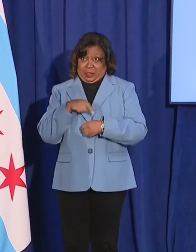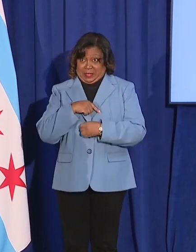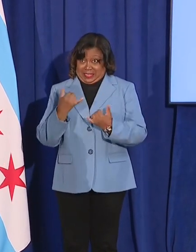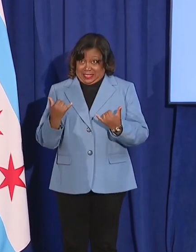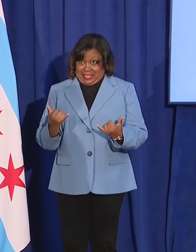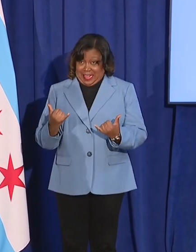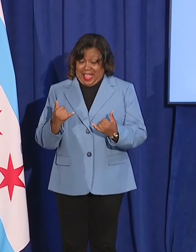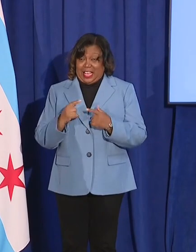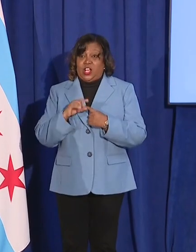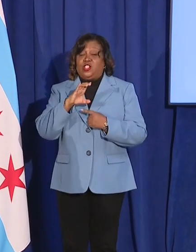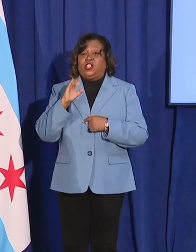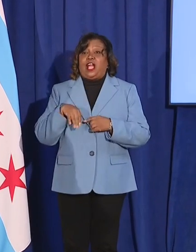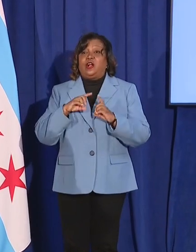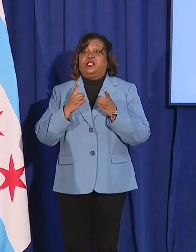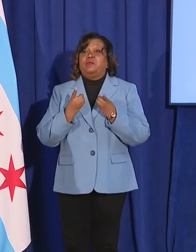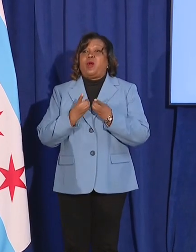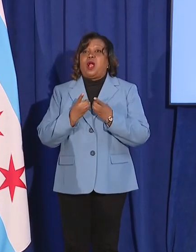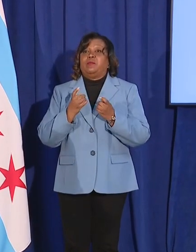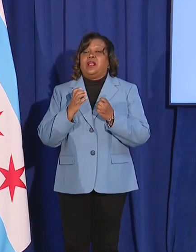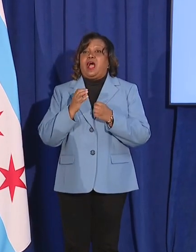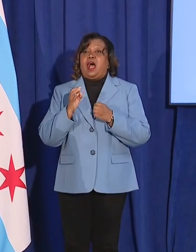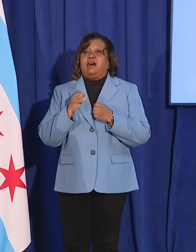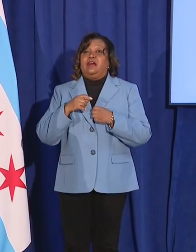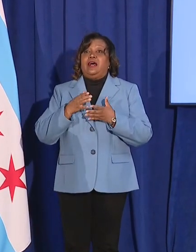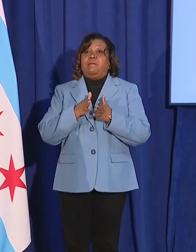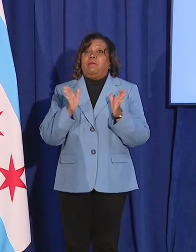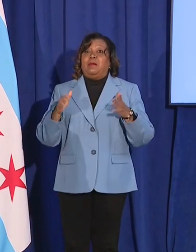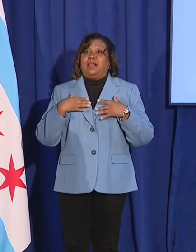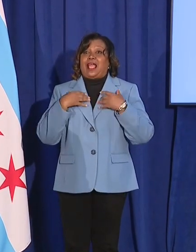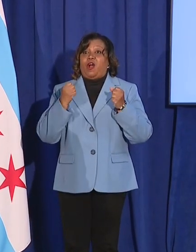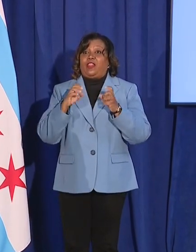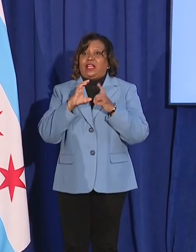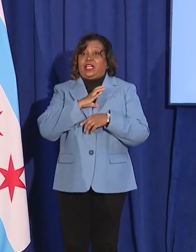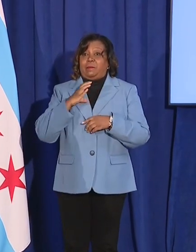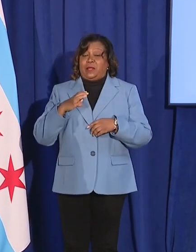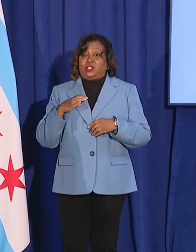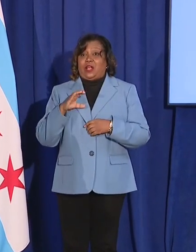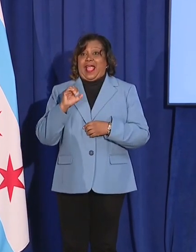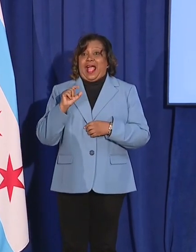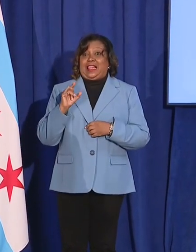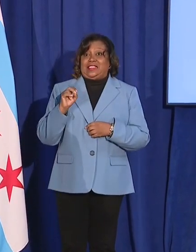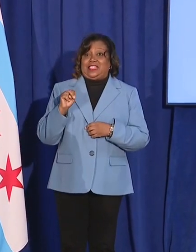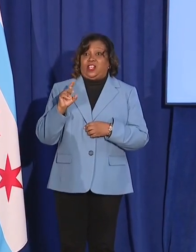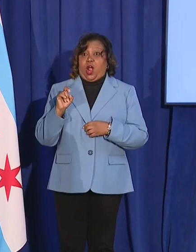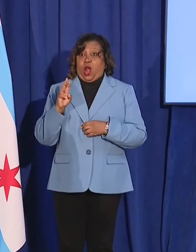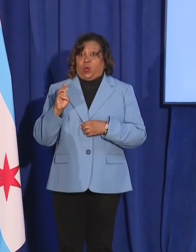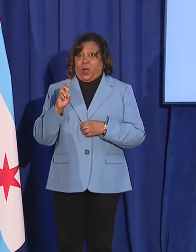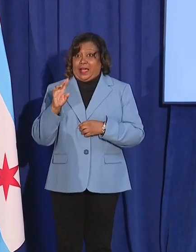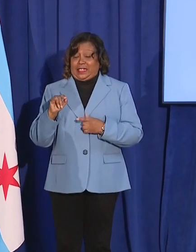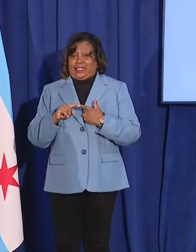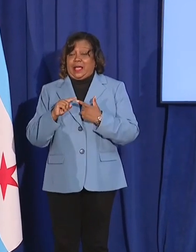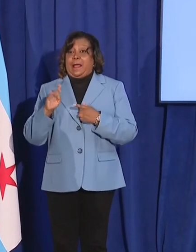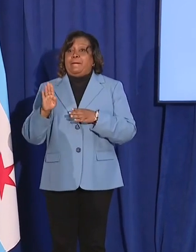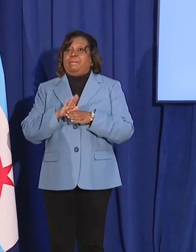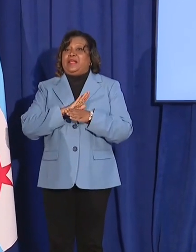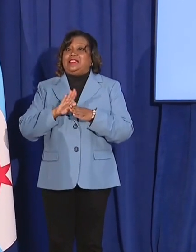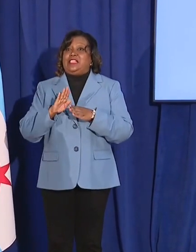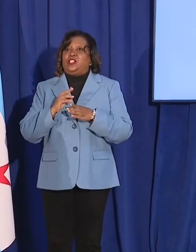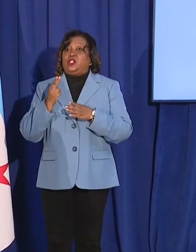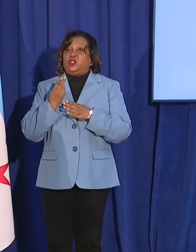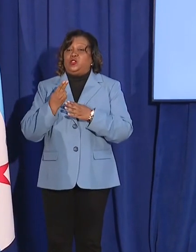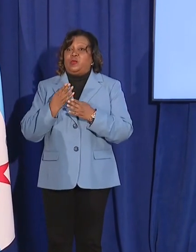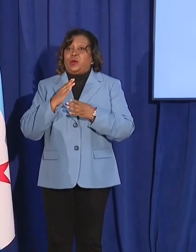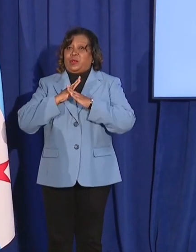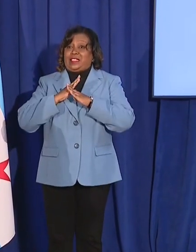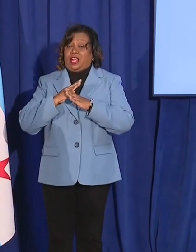today. Chicago Department of Public Health Commissioner Dr. Allison Arwady, Business Affairs and Consumer